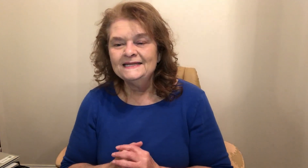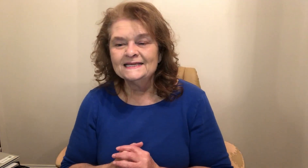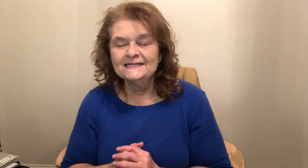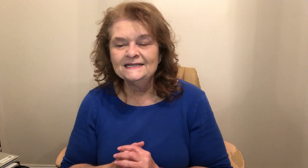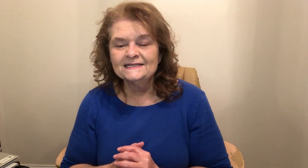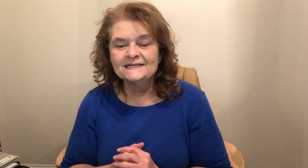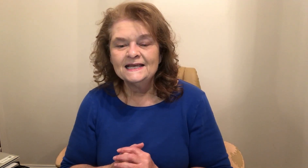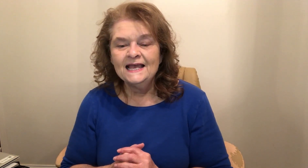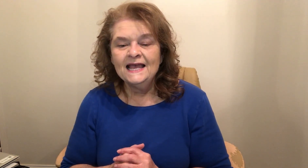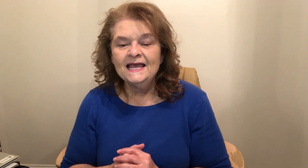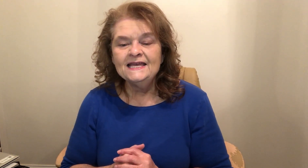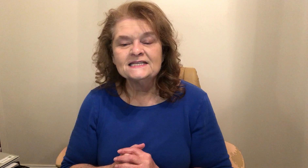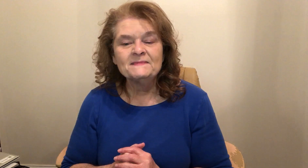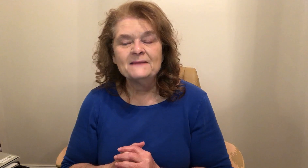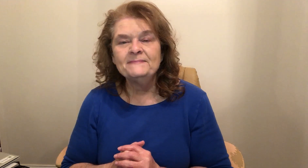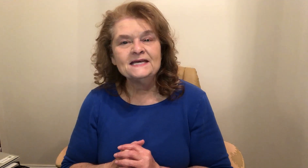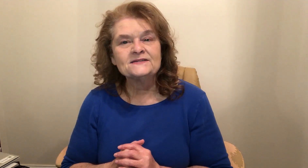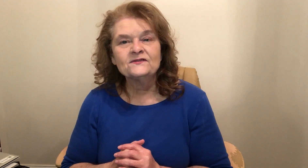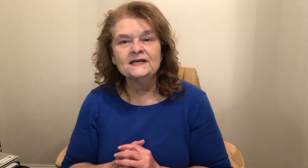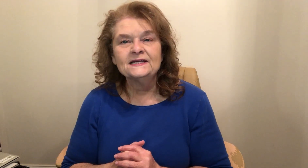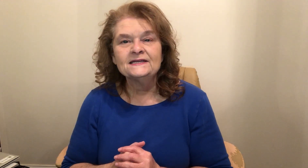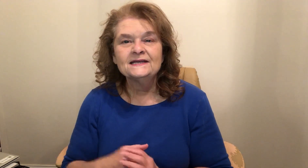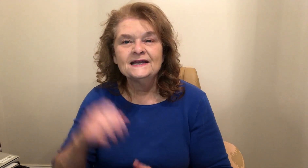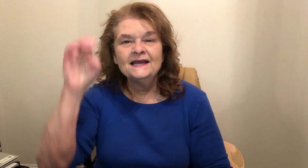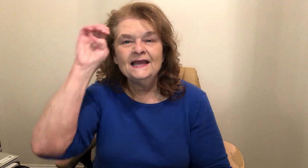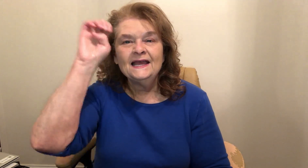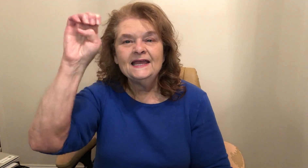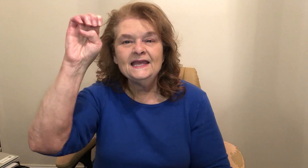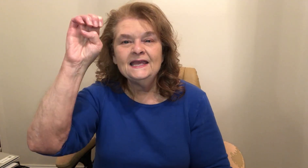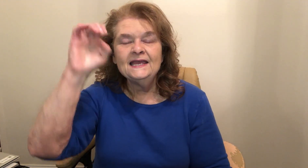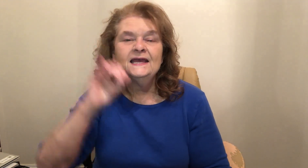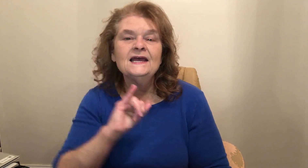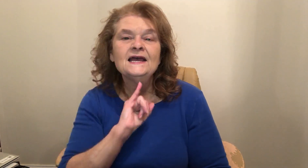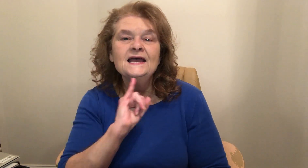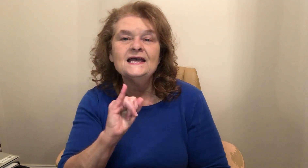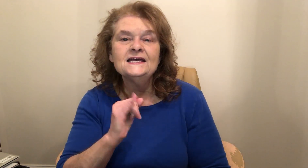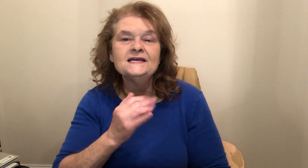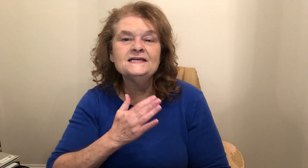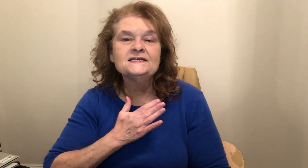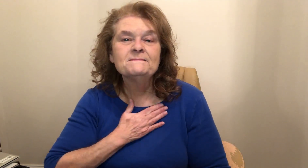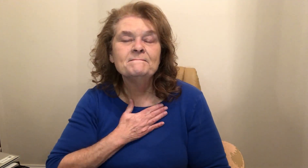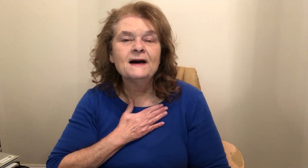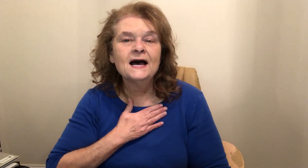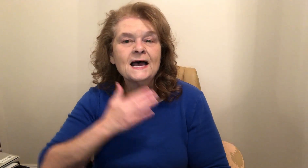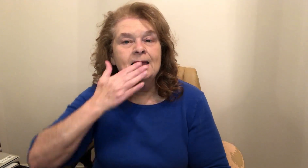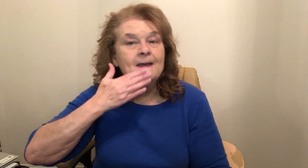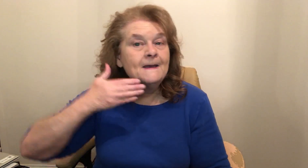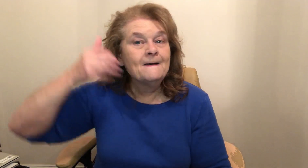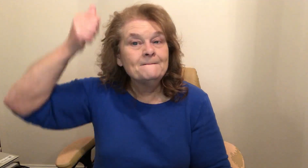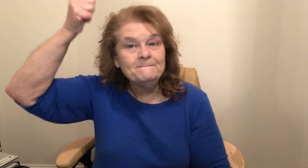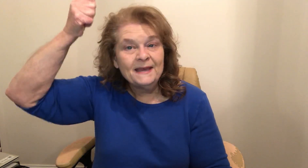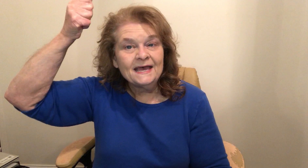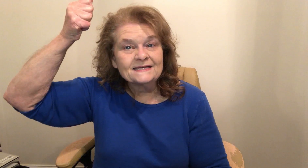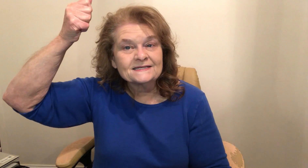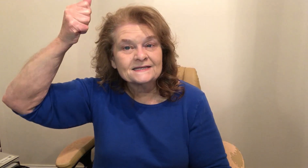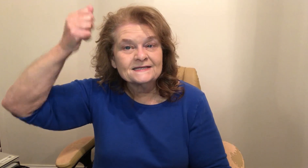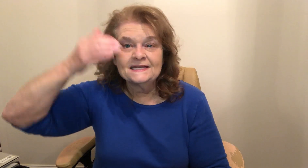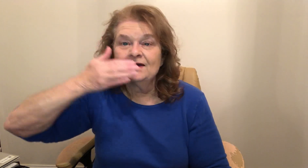Next sentence. He is my best friend. He is my best. See how it